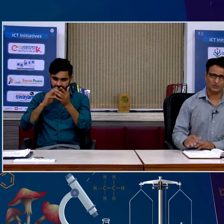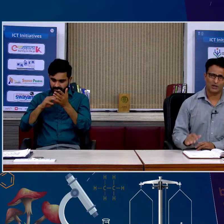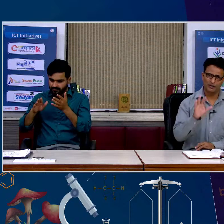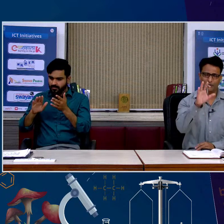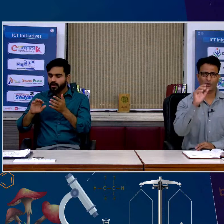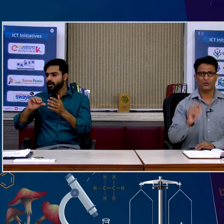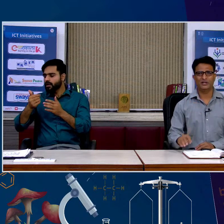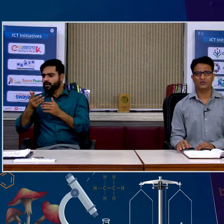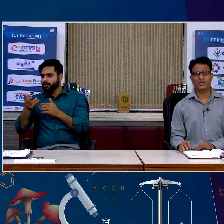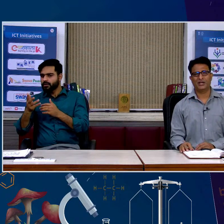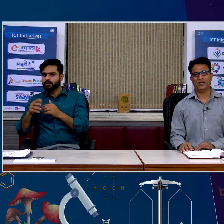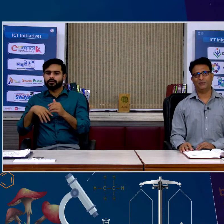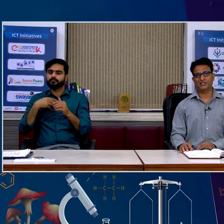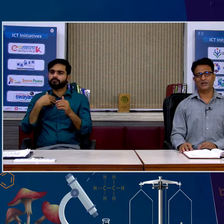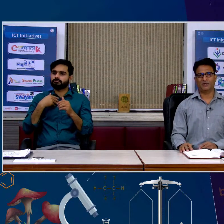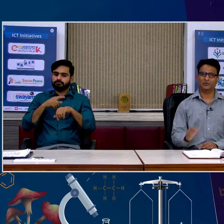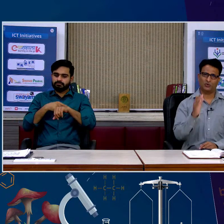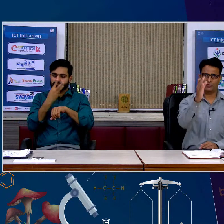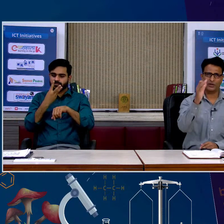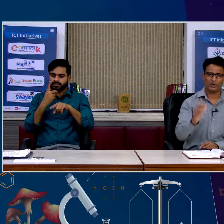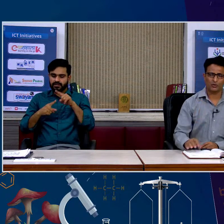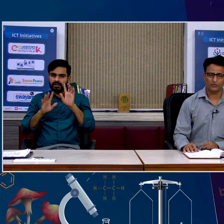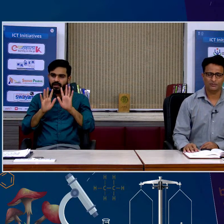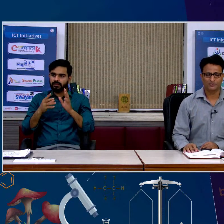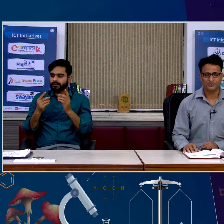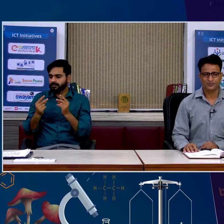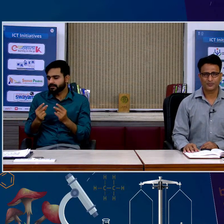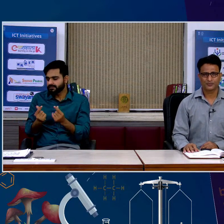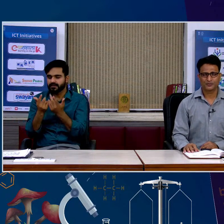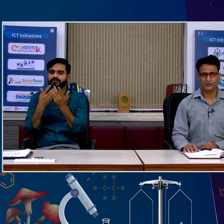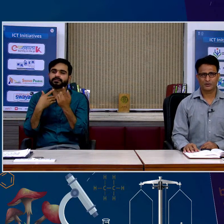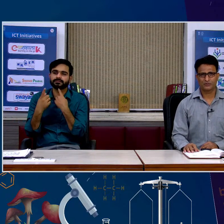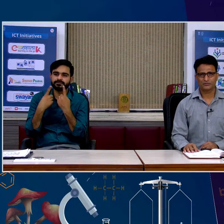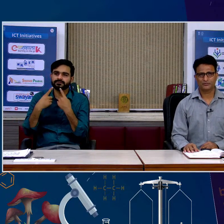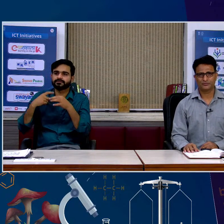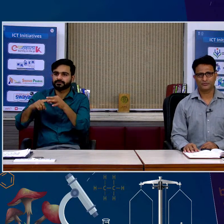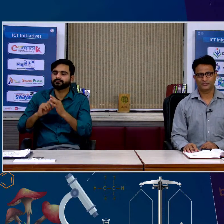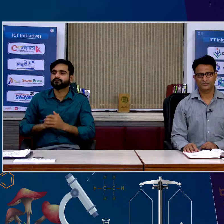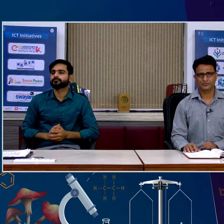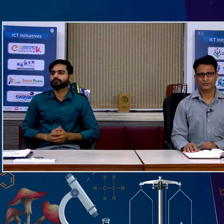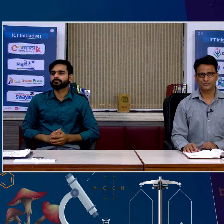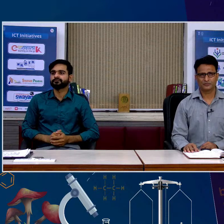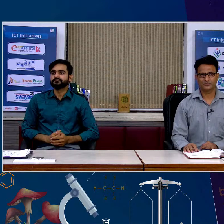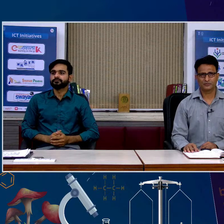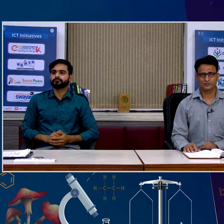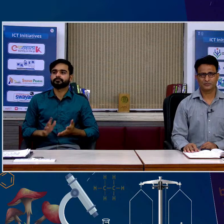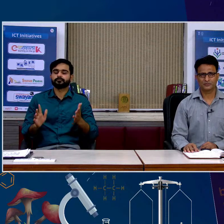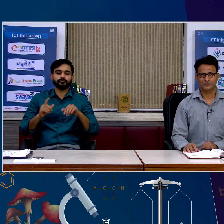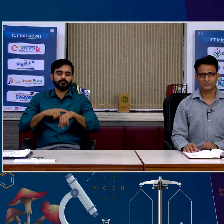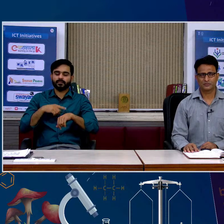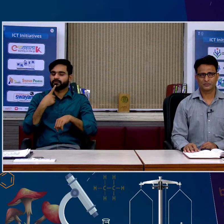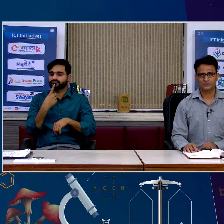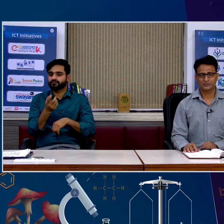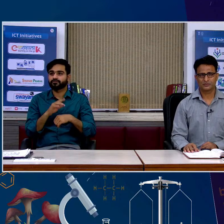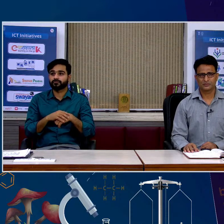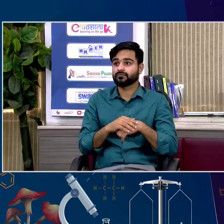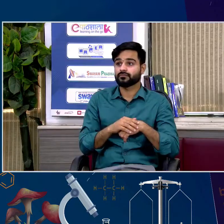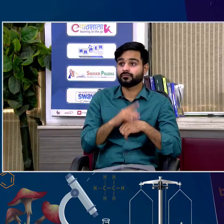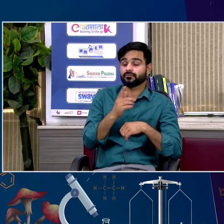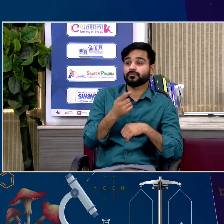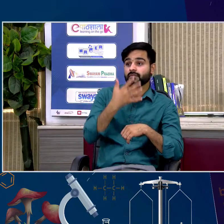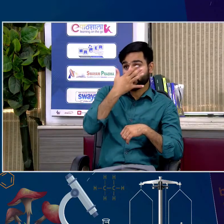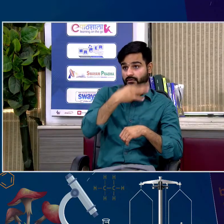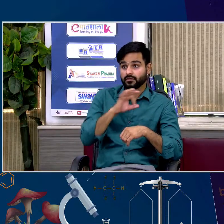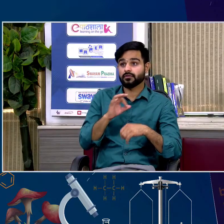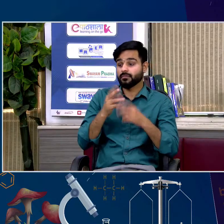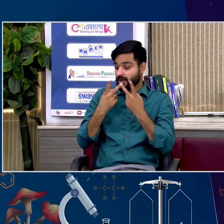to ask as well. We have got only 3.5 minutes left now. So on a very quick note. Yeah, so very quickly to say that you would want to talk